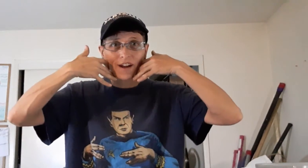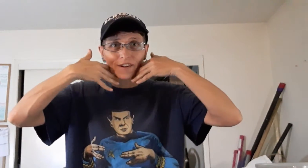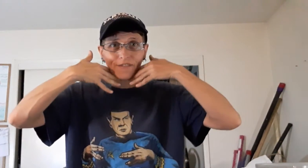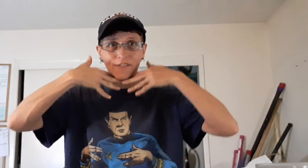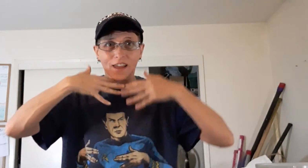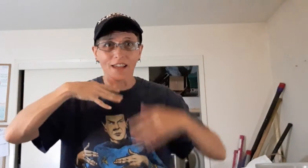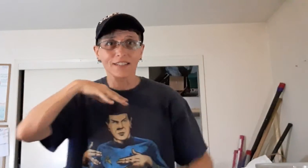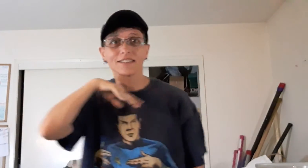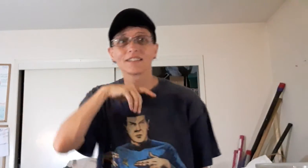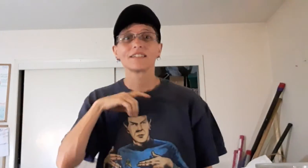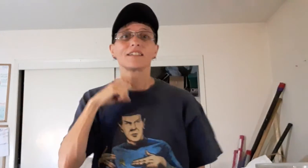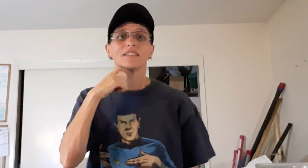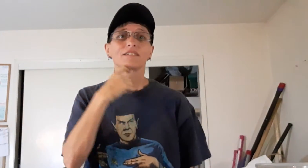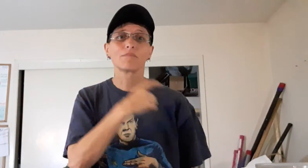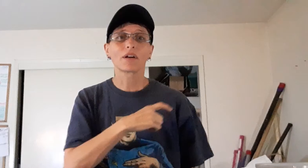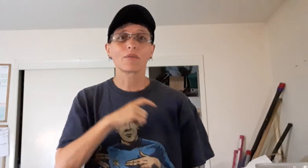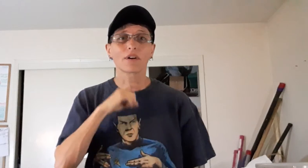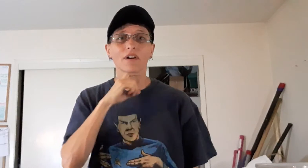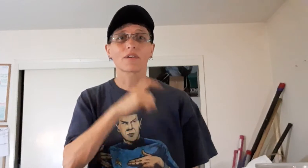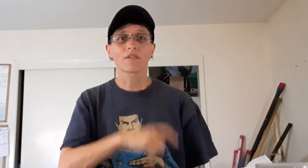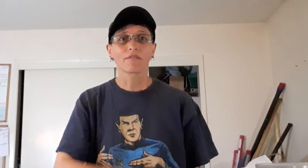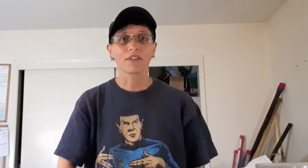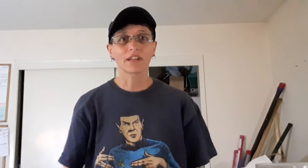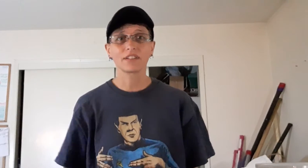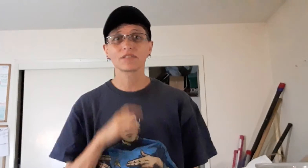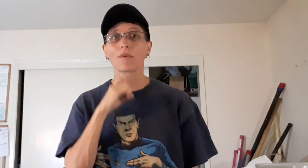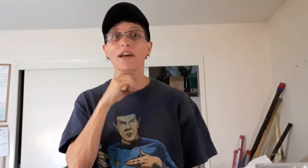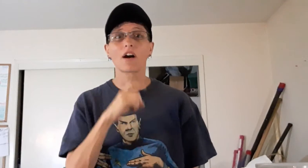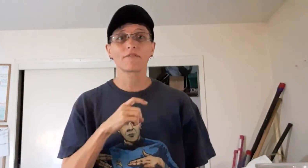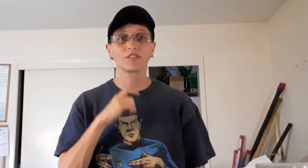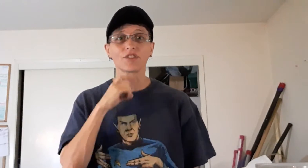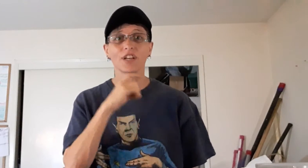your face. It's a metal worker flicking the sweat off his chin.